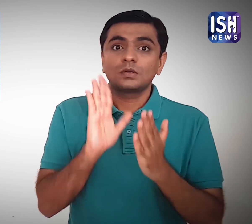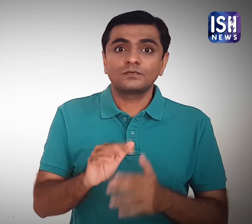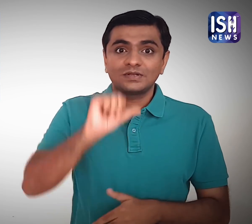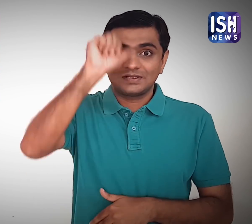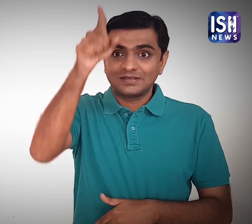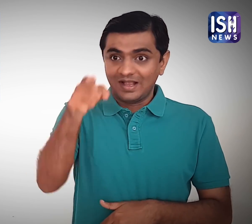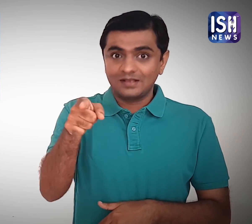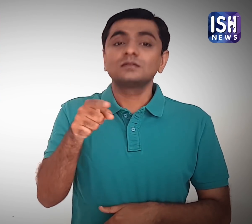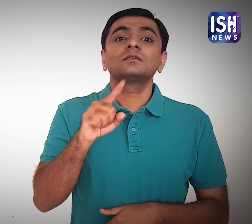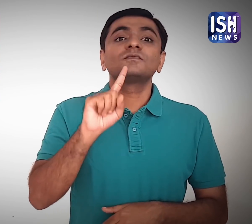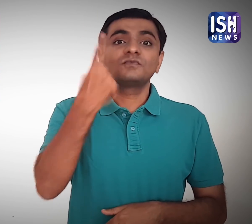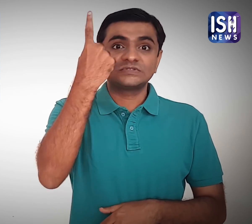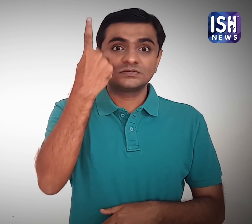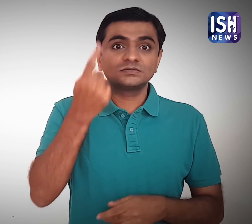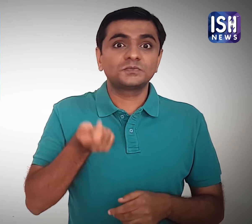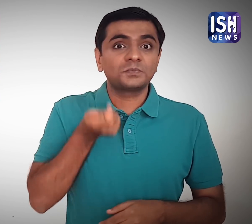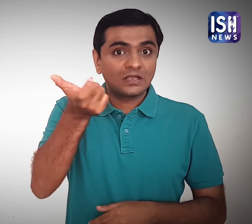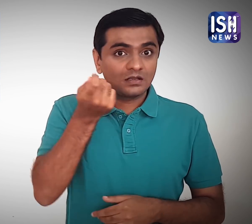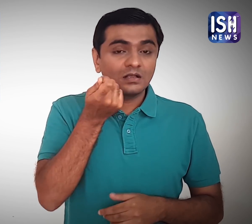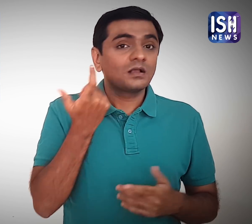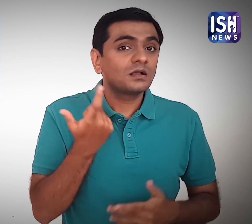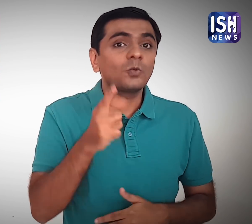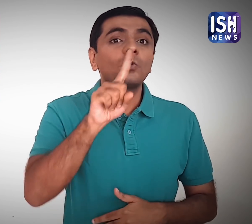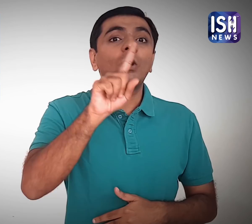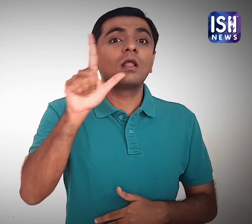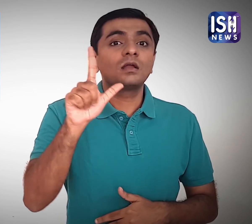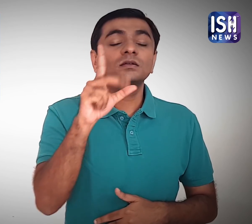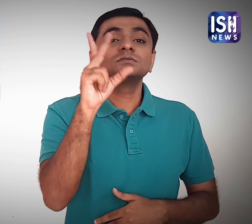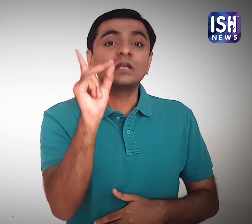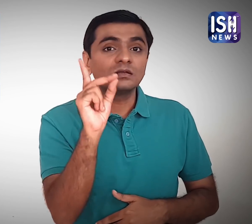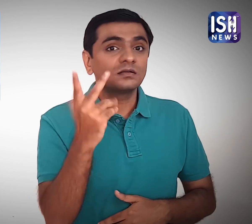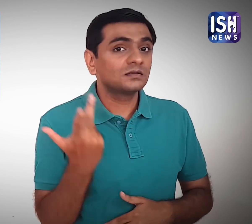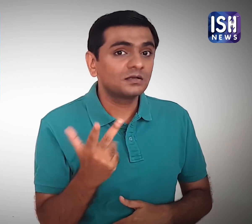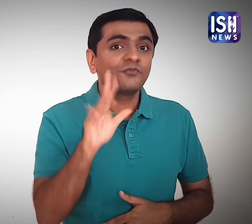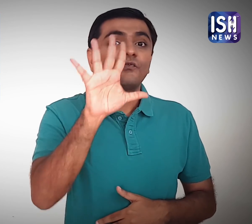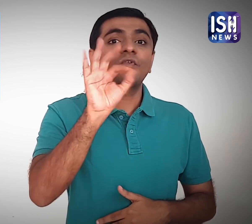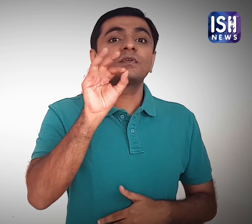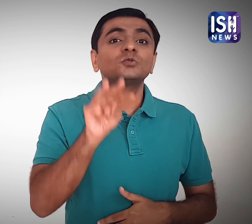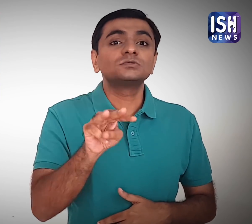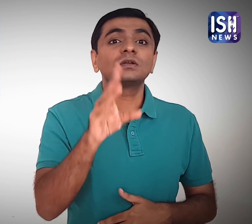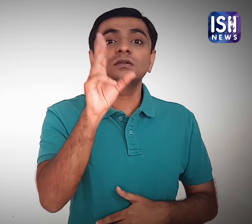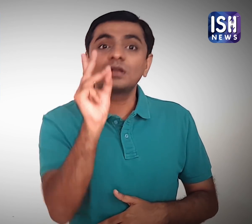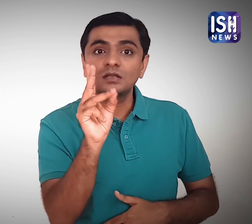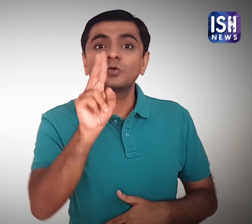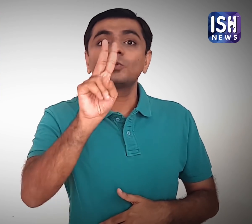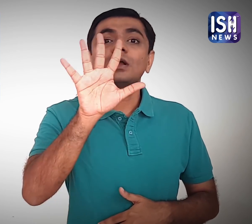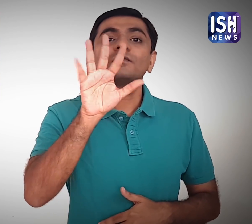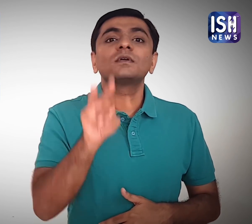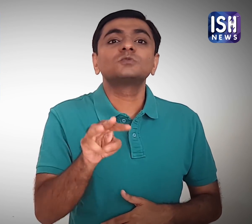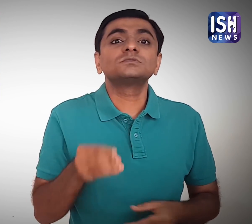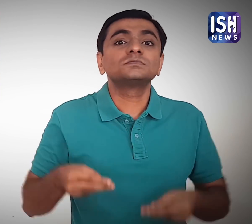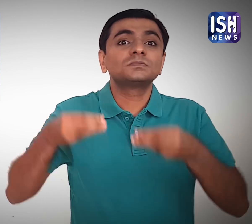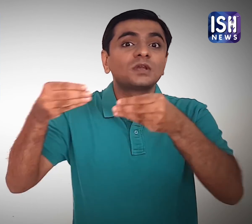Winners will be selected in two ways. For India, first prize will be rupees 1 lakh, second will be rupees 50,000 and third will be